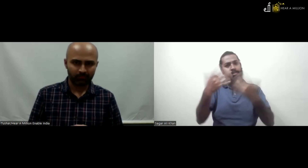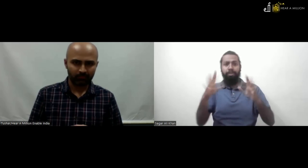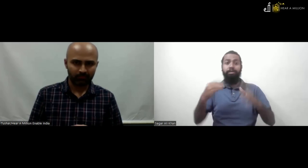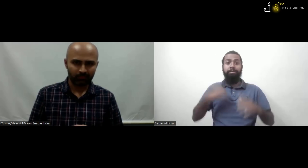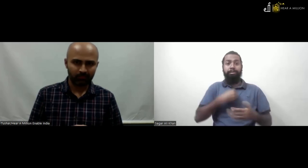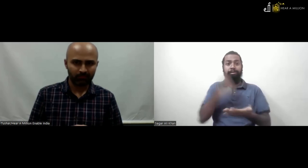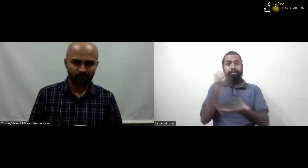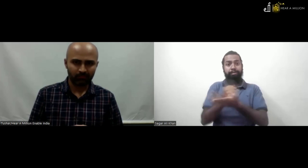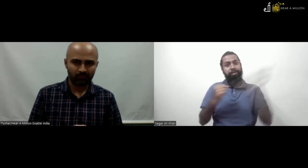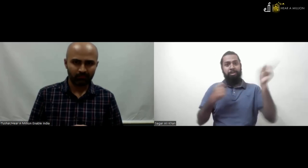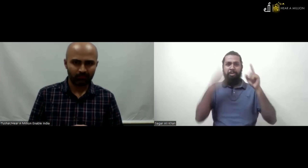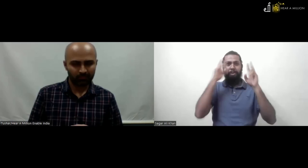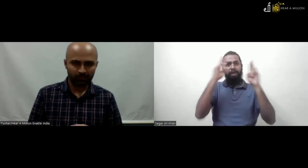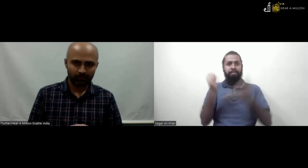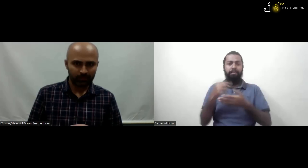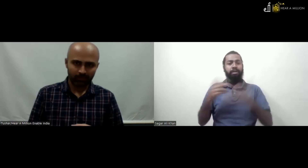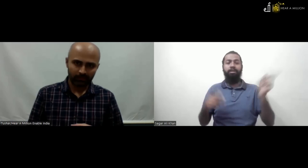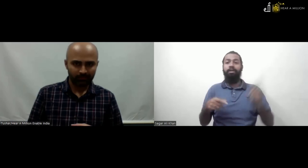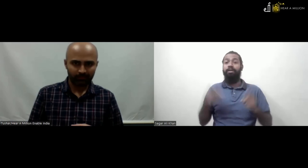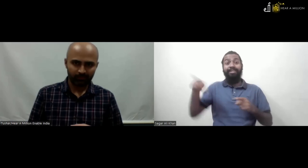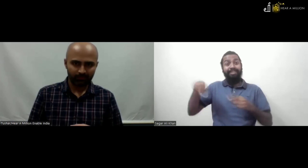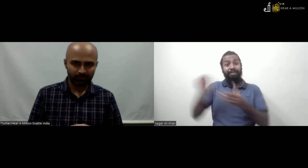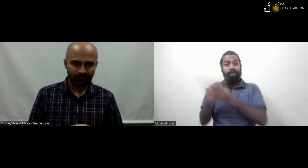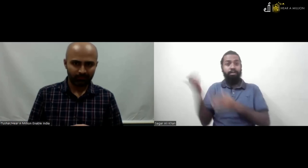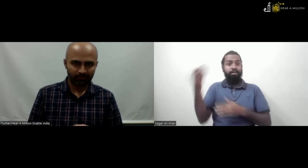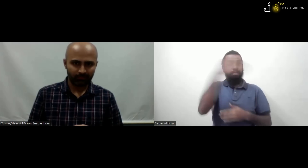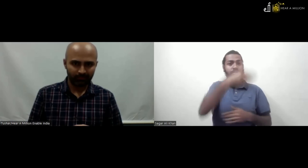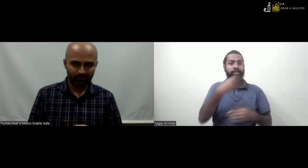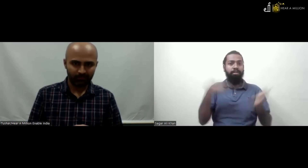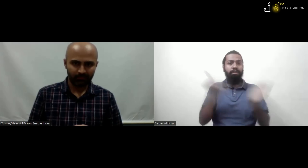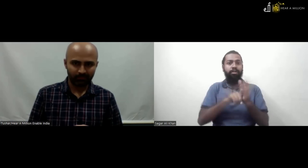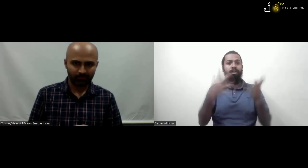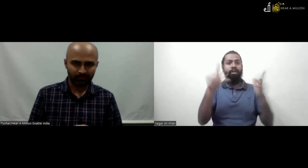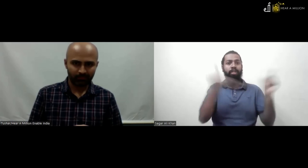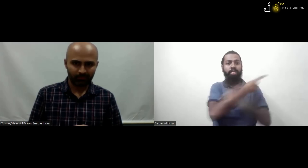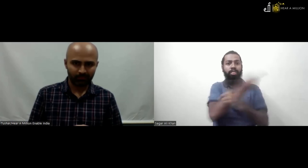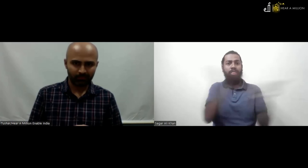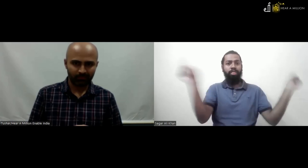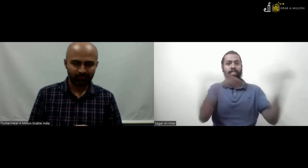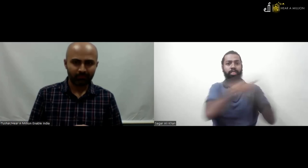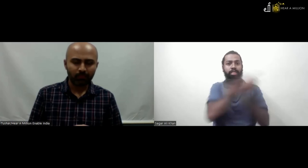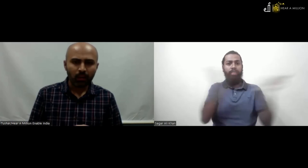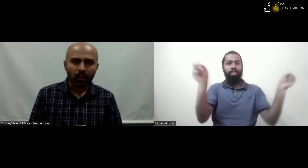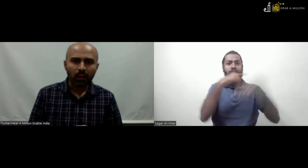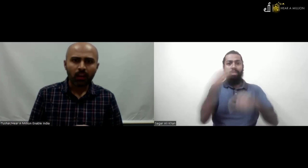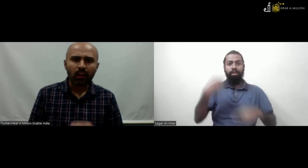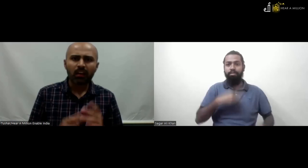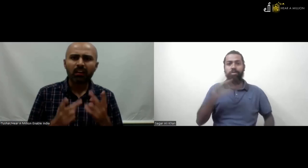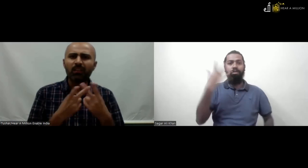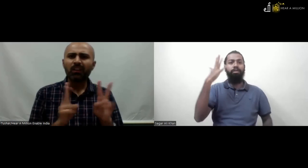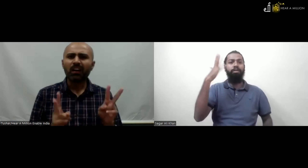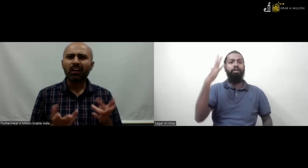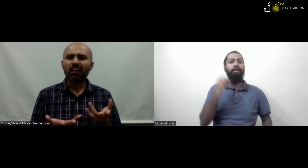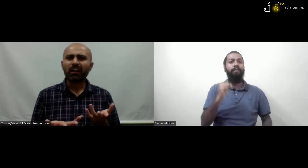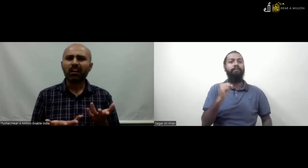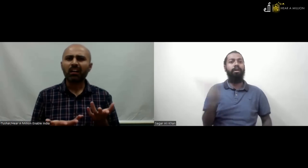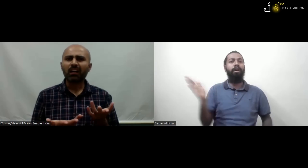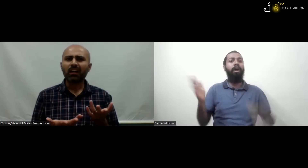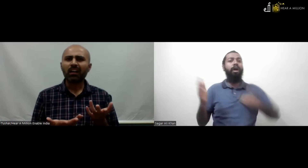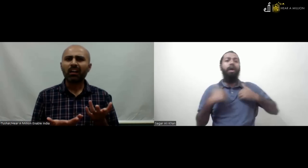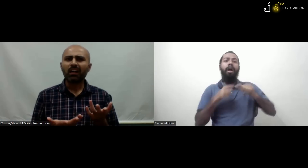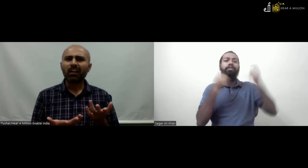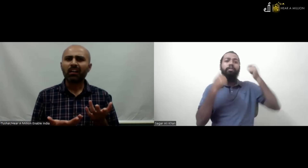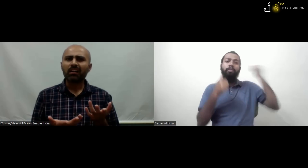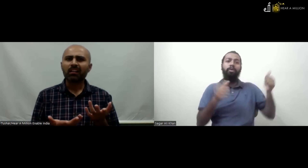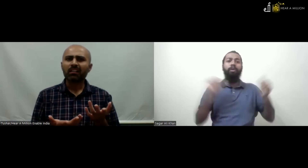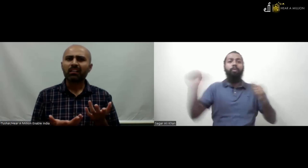help. So I saw with one person, his process was all fine. But when he went to the medical representative, there was